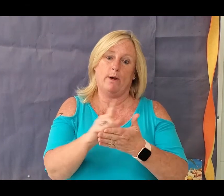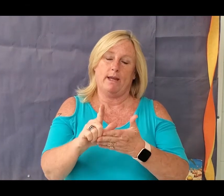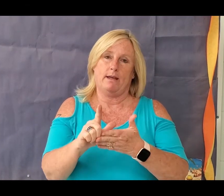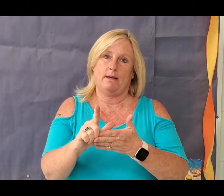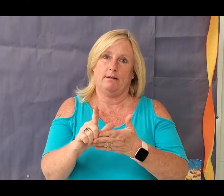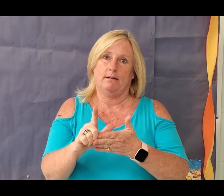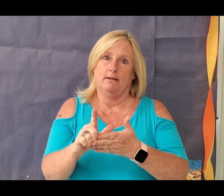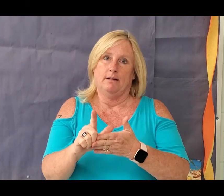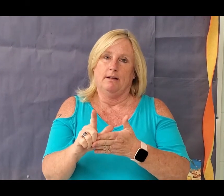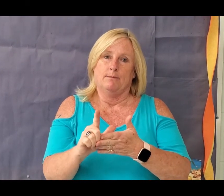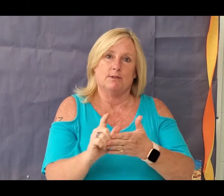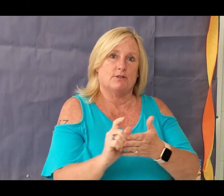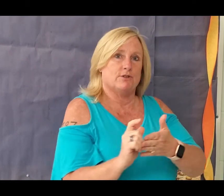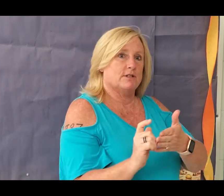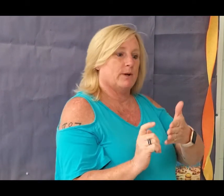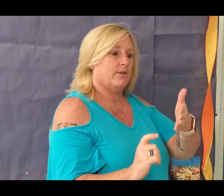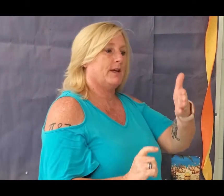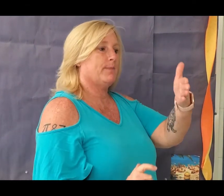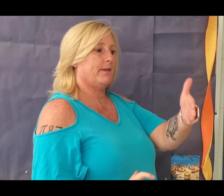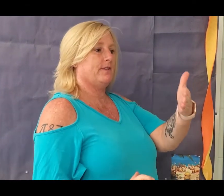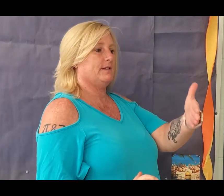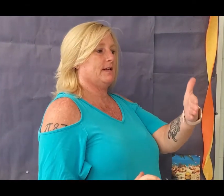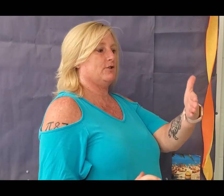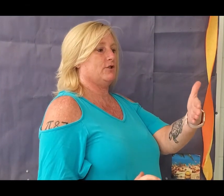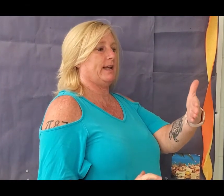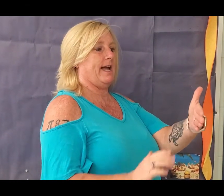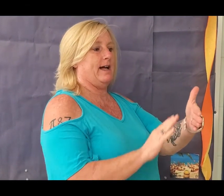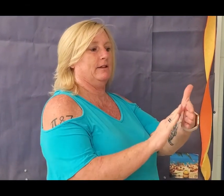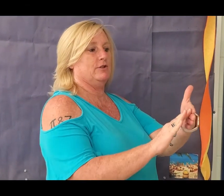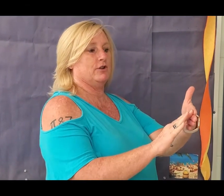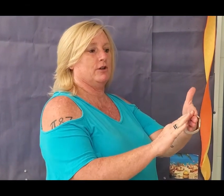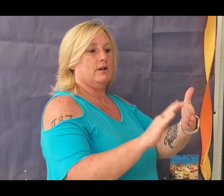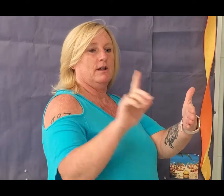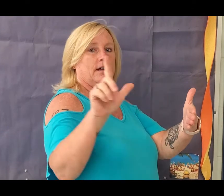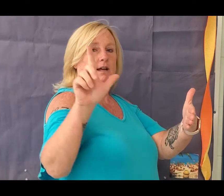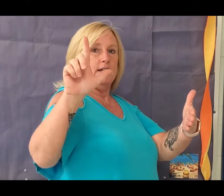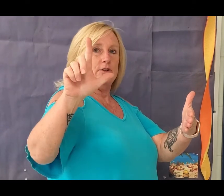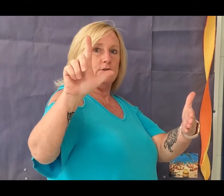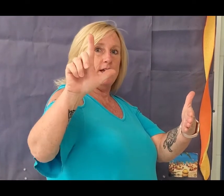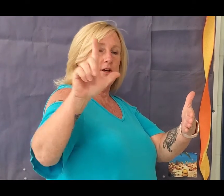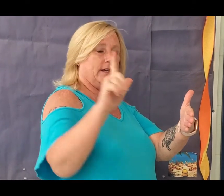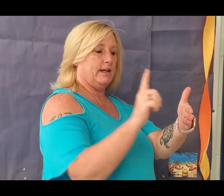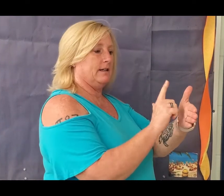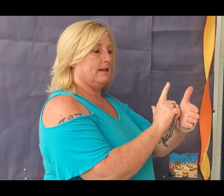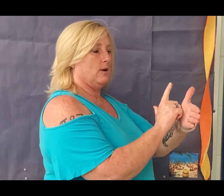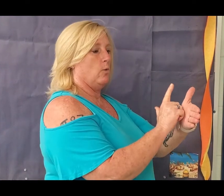week. Turn this way. Think about this as your calendar. Here's an L hand.